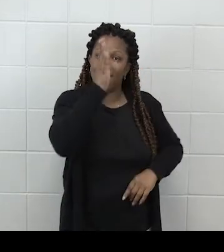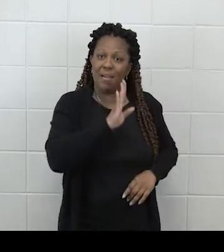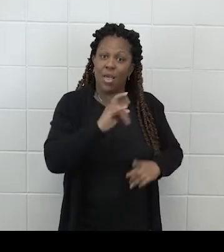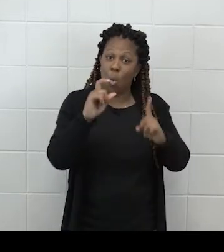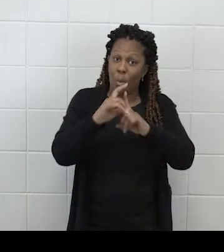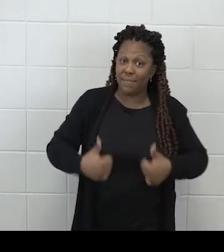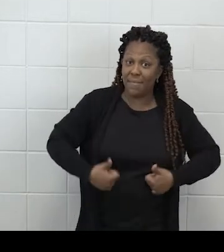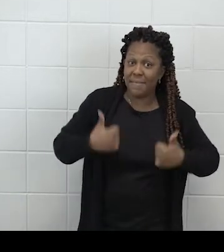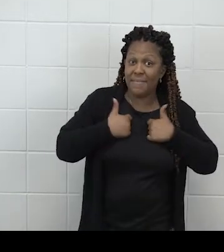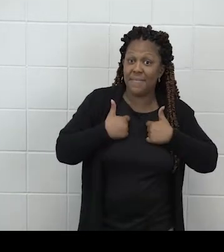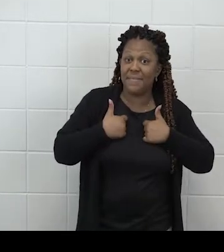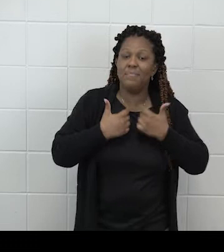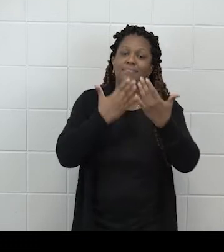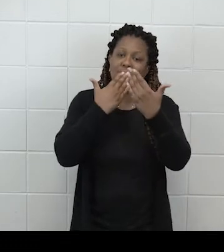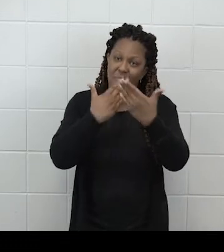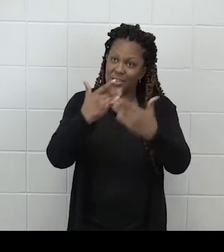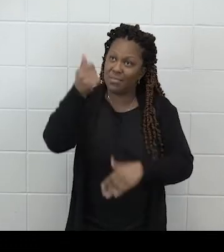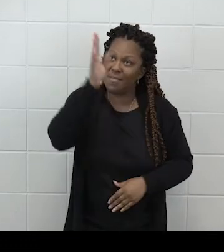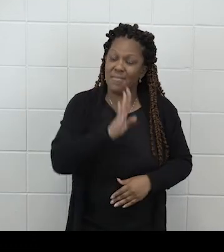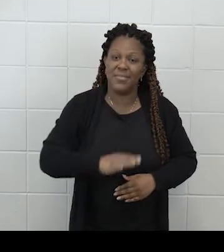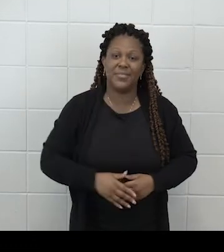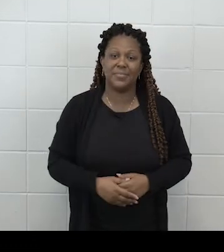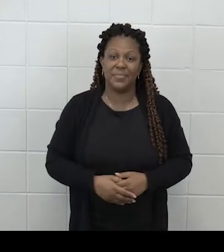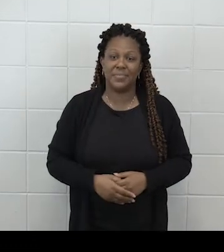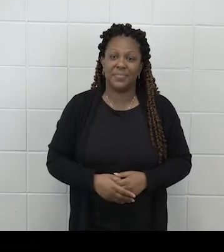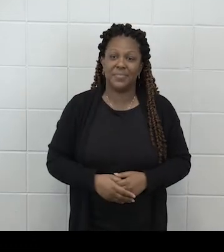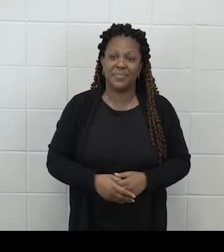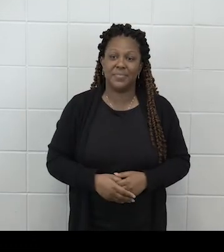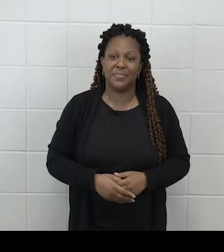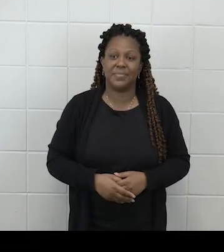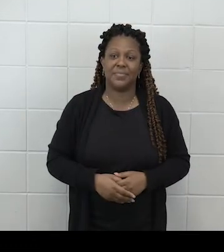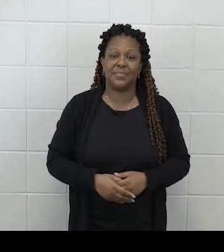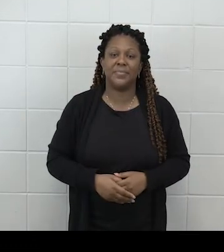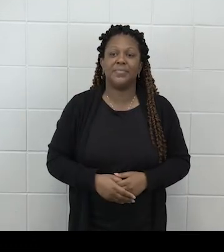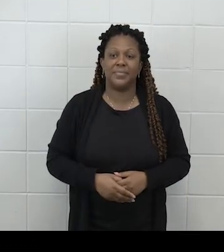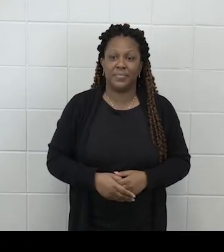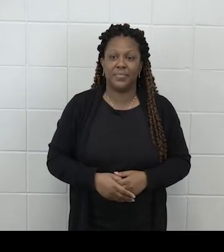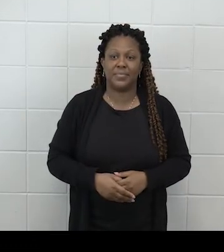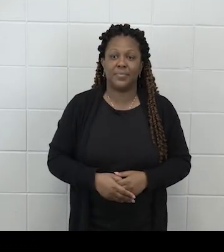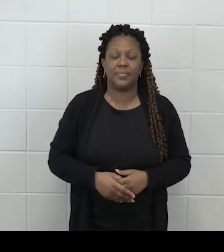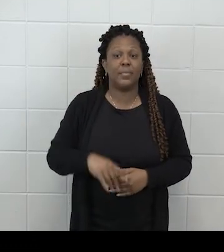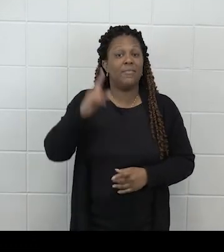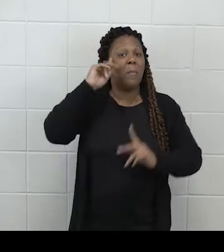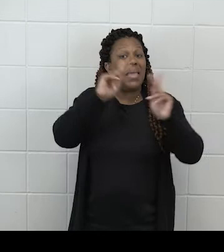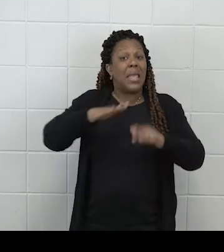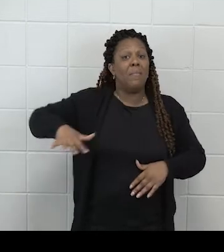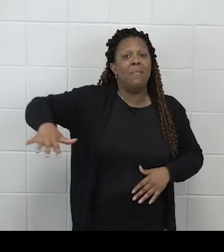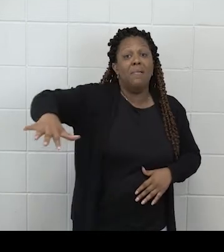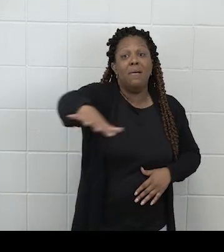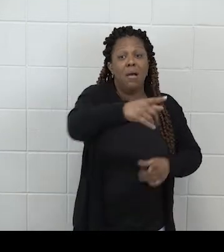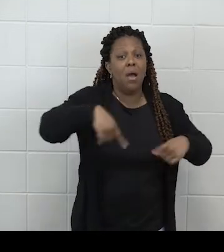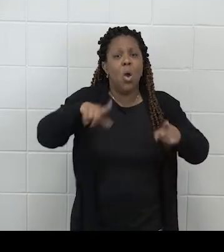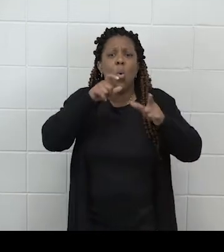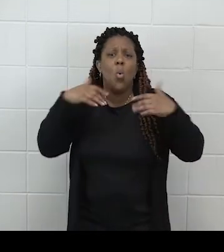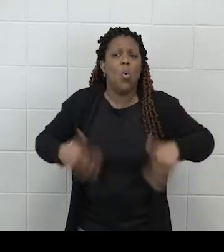This is for all those whose love of healing and justice doesn't wax cold, but only grows stronger